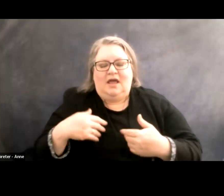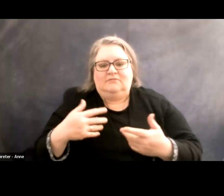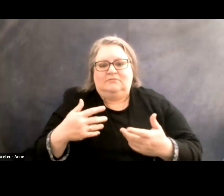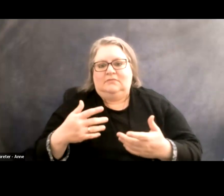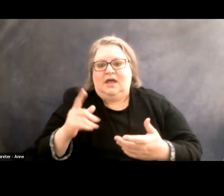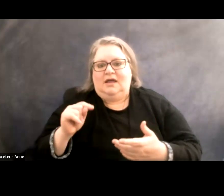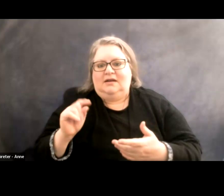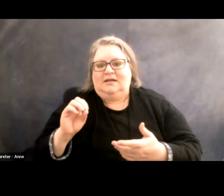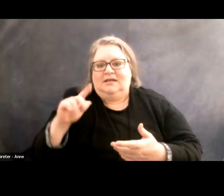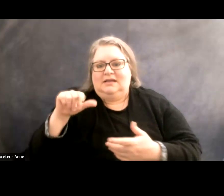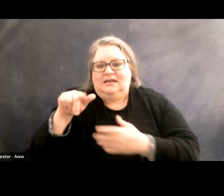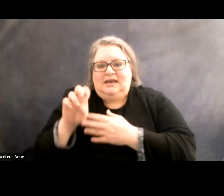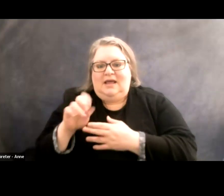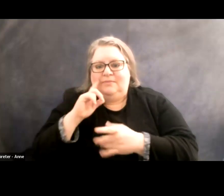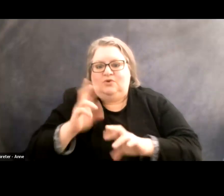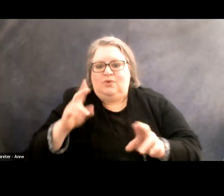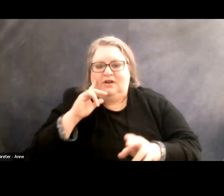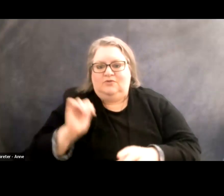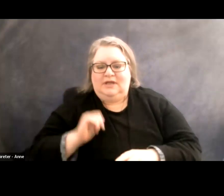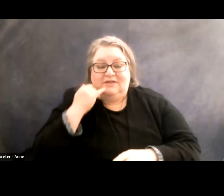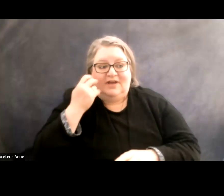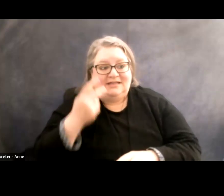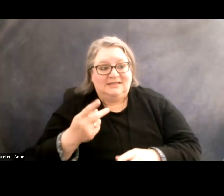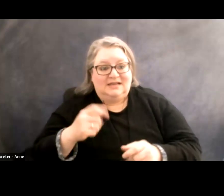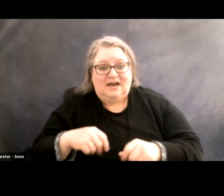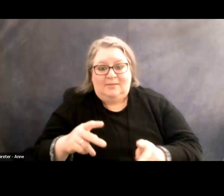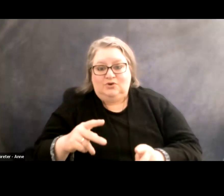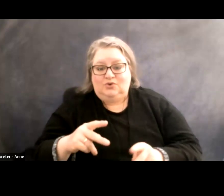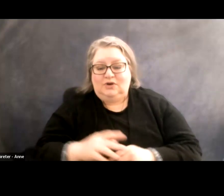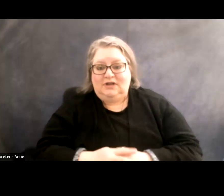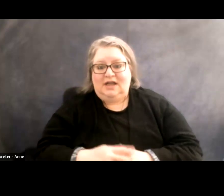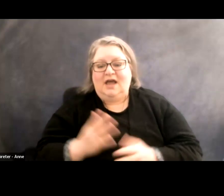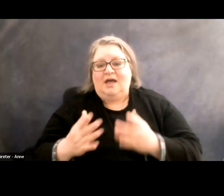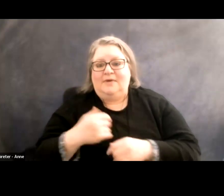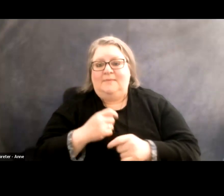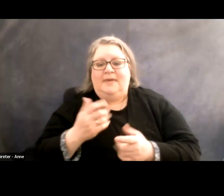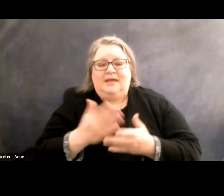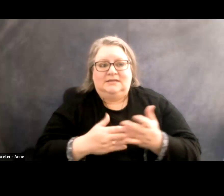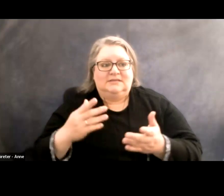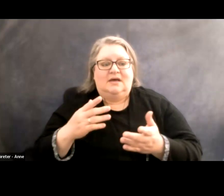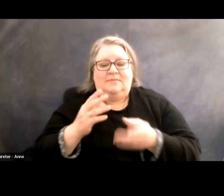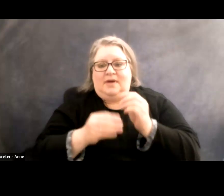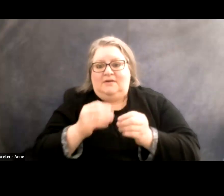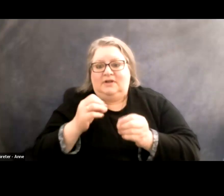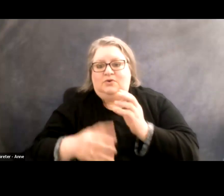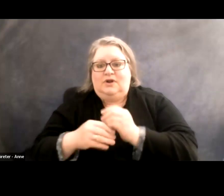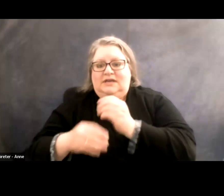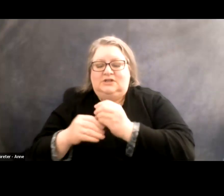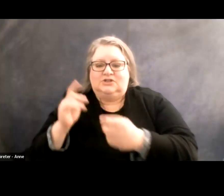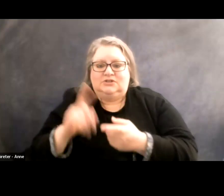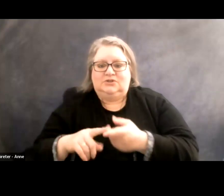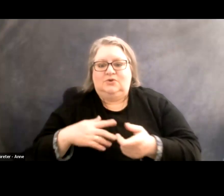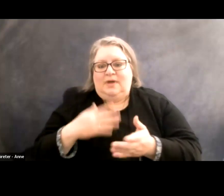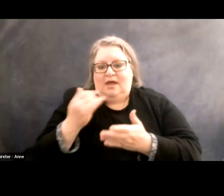a template ready for myself that if I see an opportunity, I may make some modifications, may make some additions to